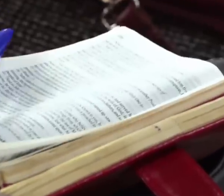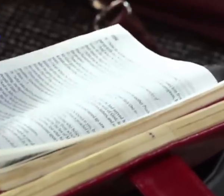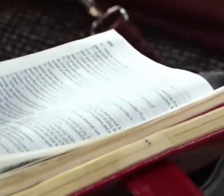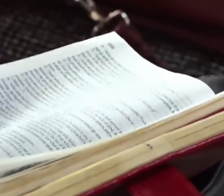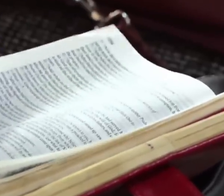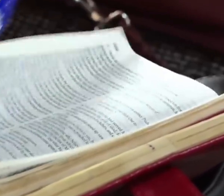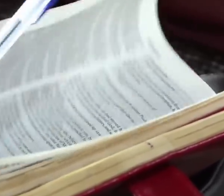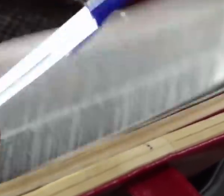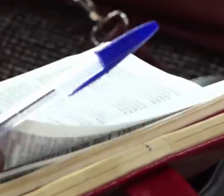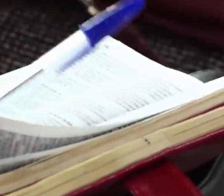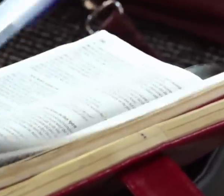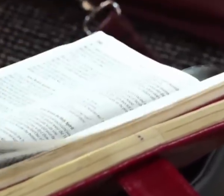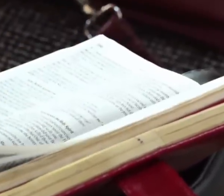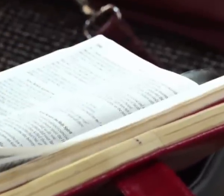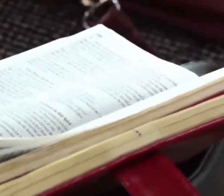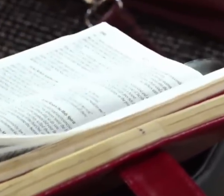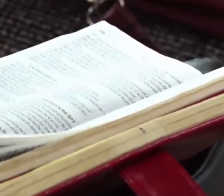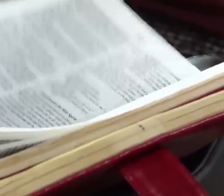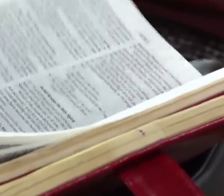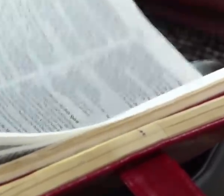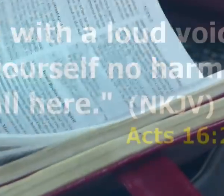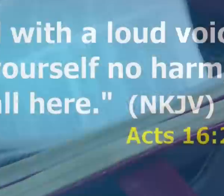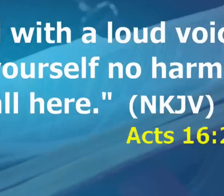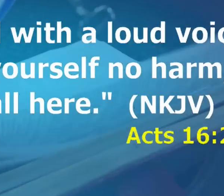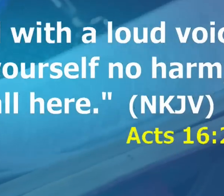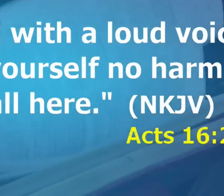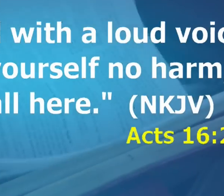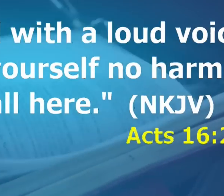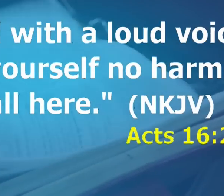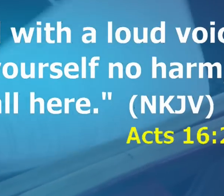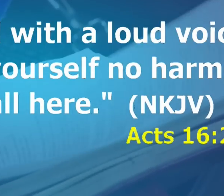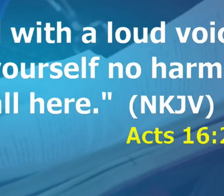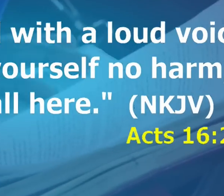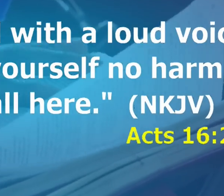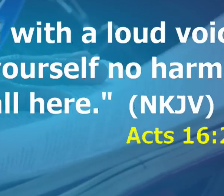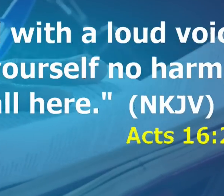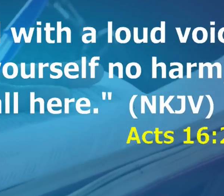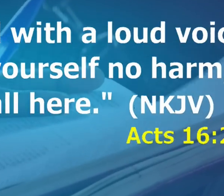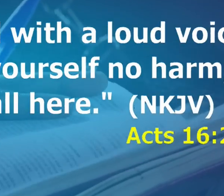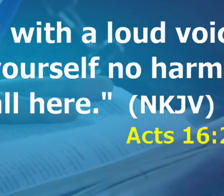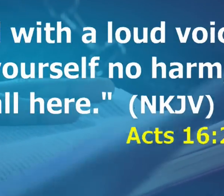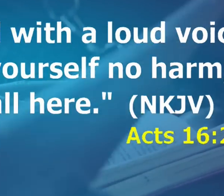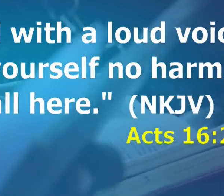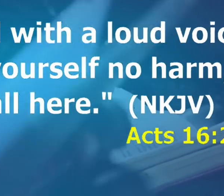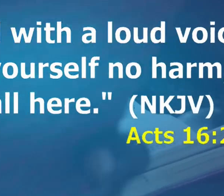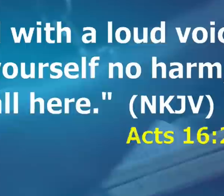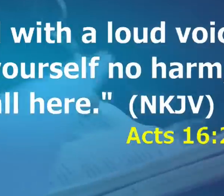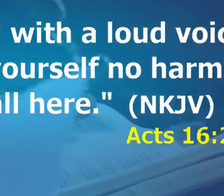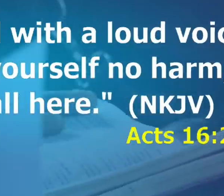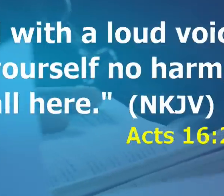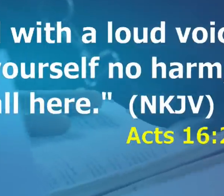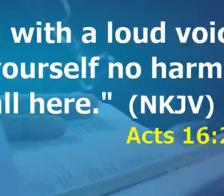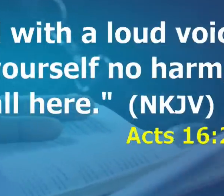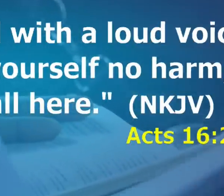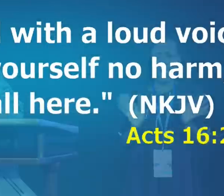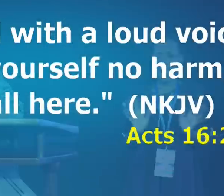But Paul called with a loud voice, saying, "Do yourself no